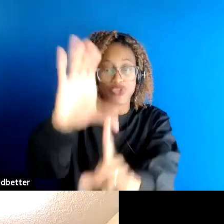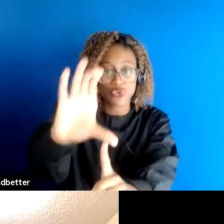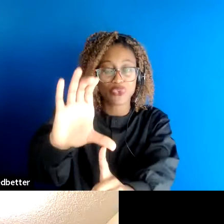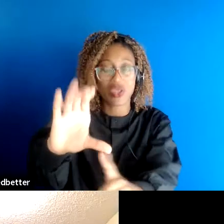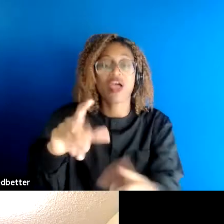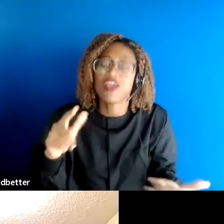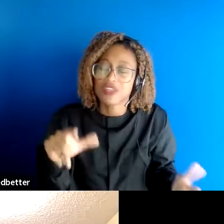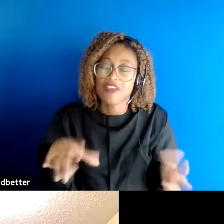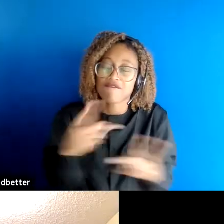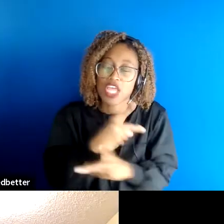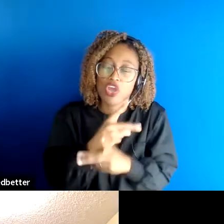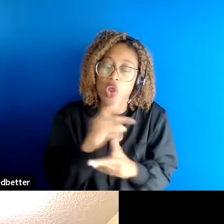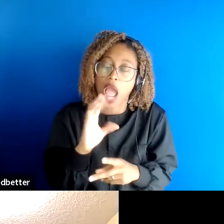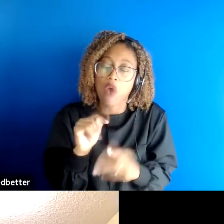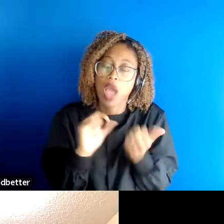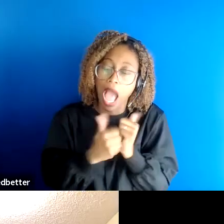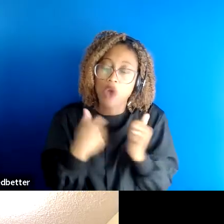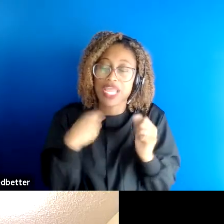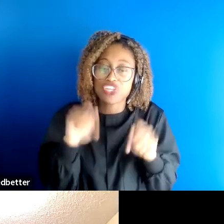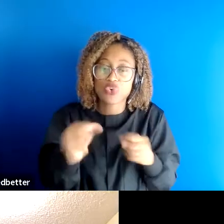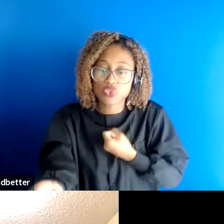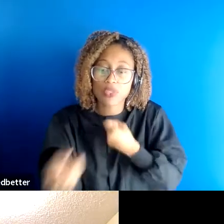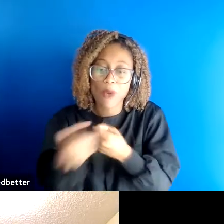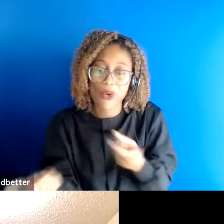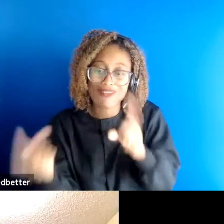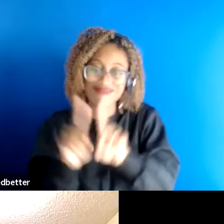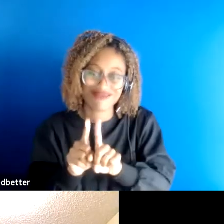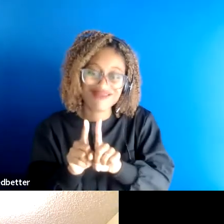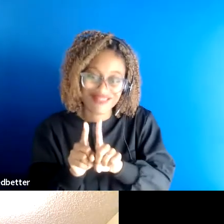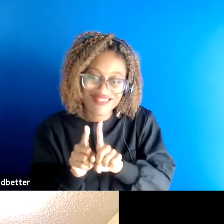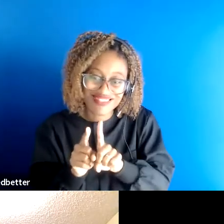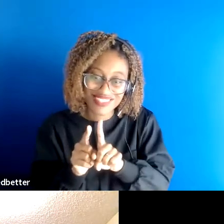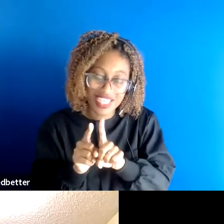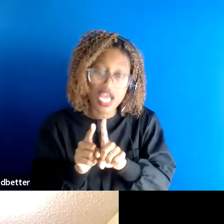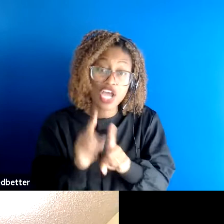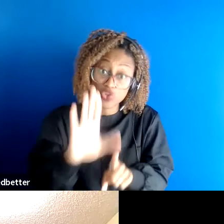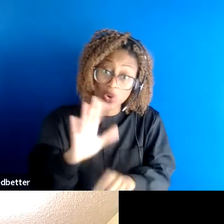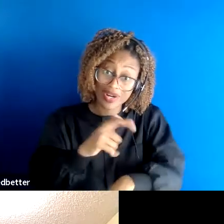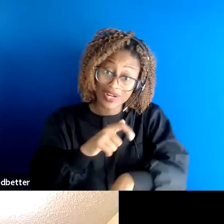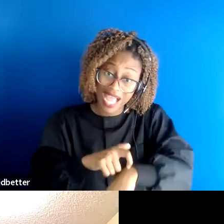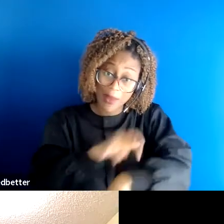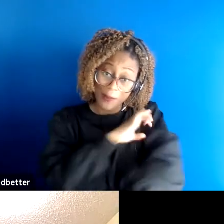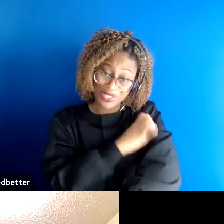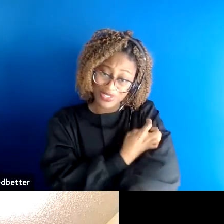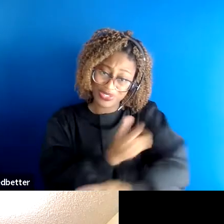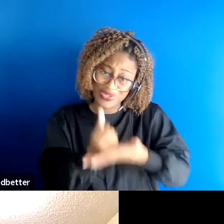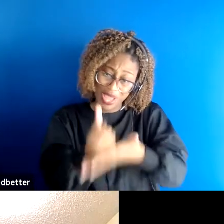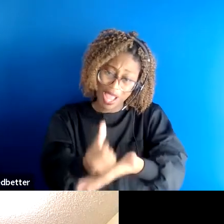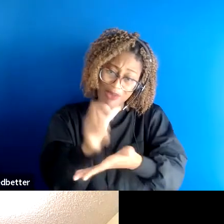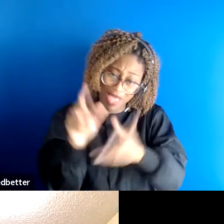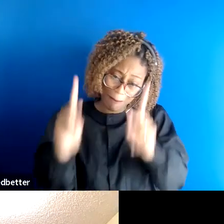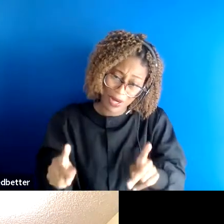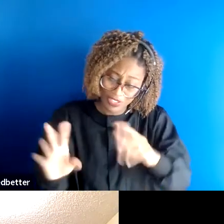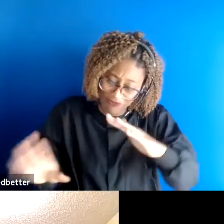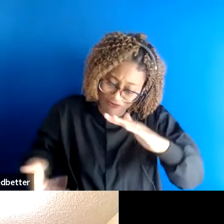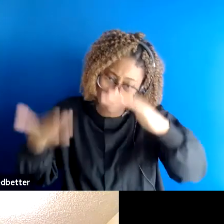excess or that extra afforded time and energy to helping that person find equity.